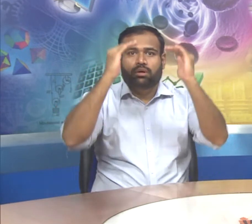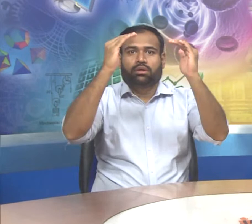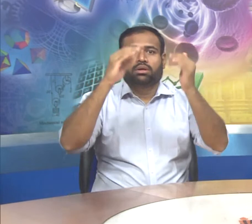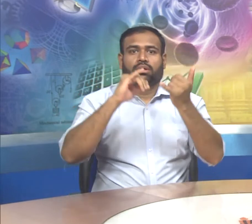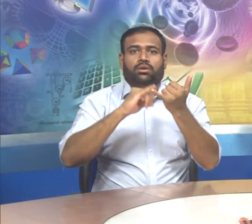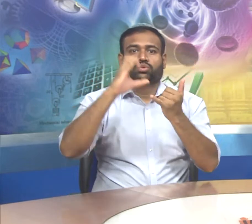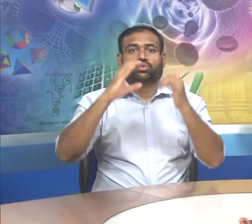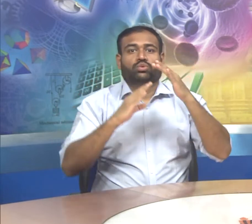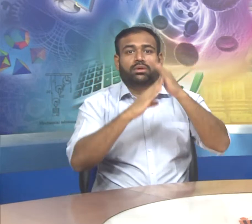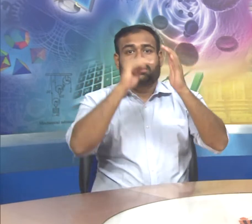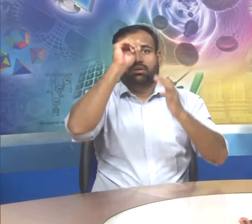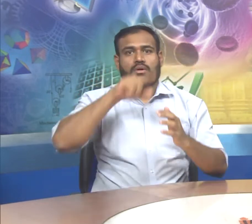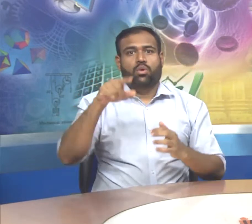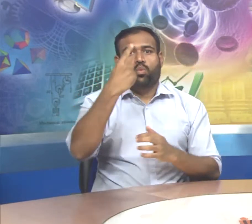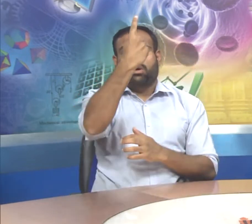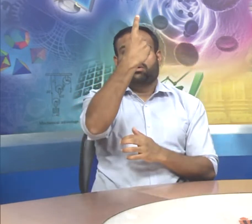lower courts.